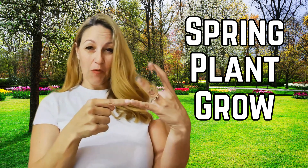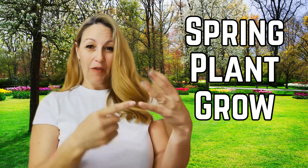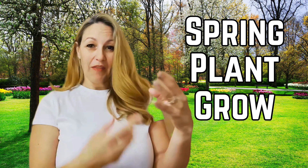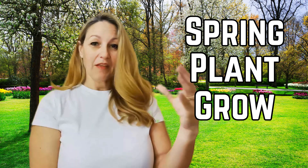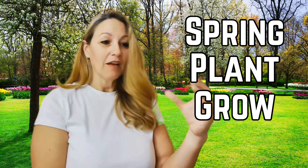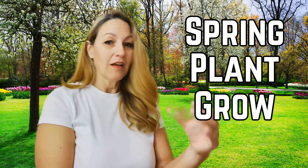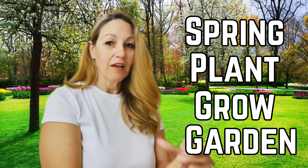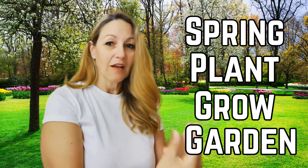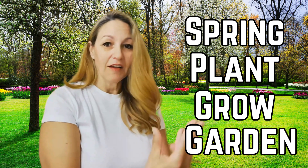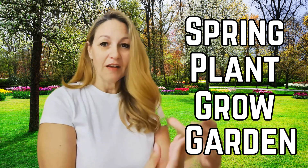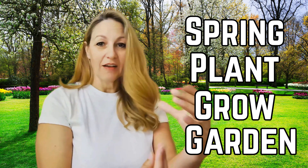Garden.